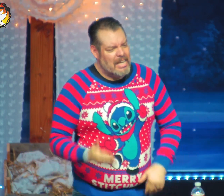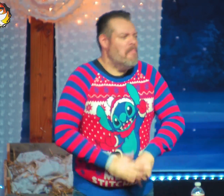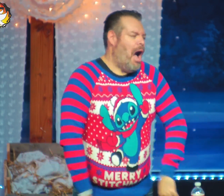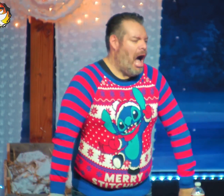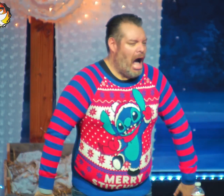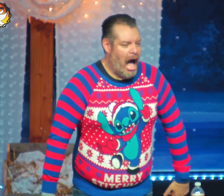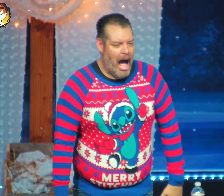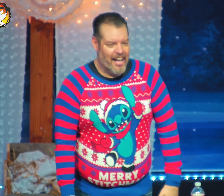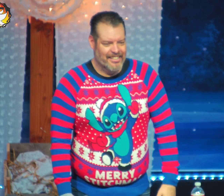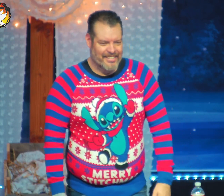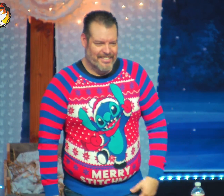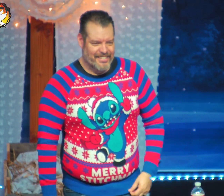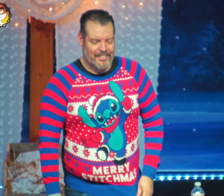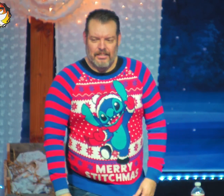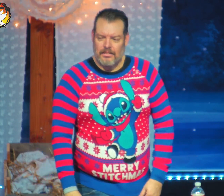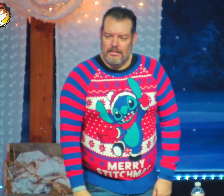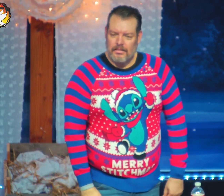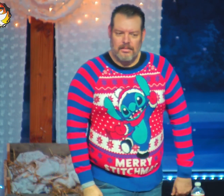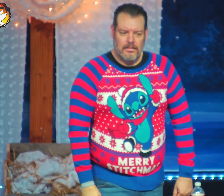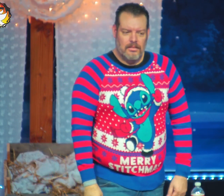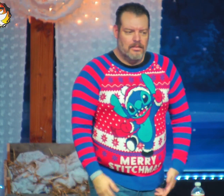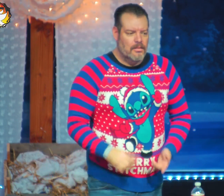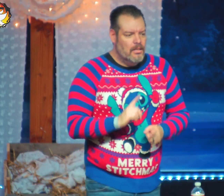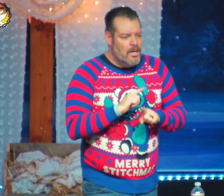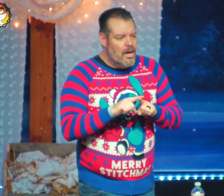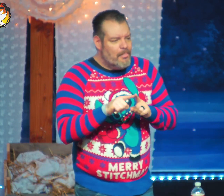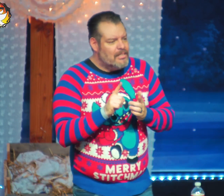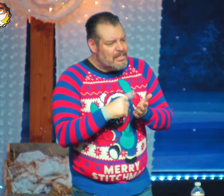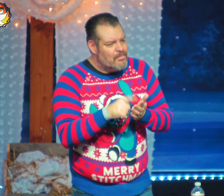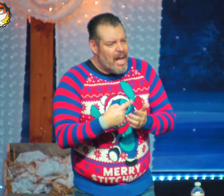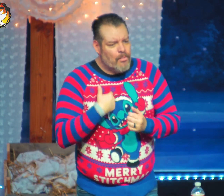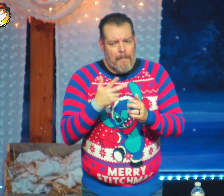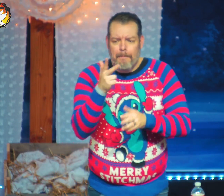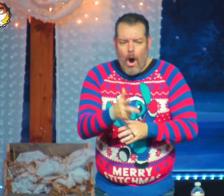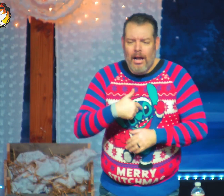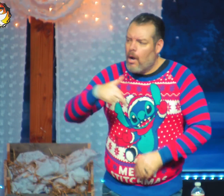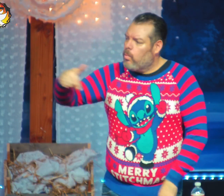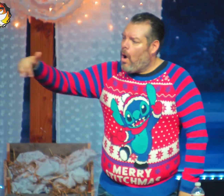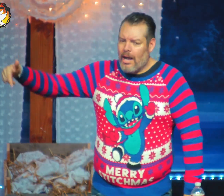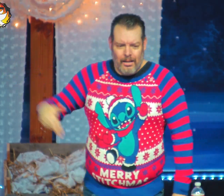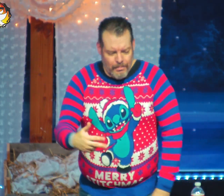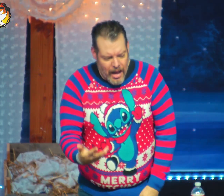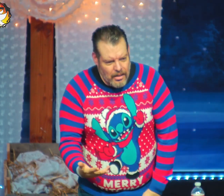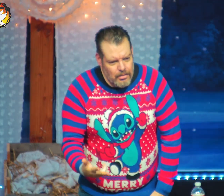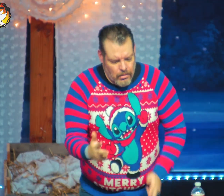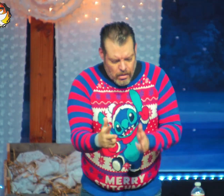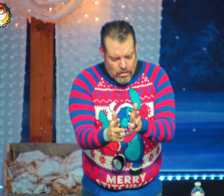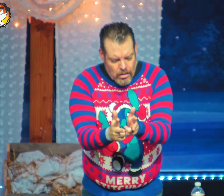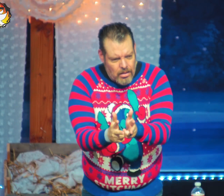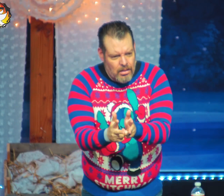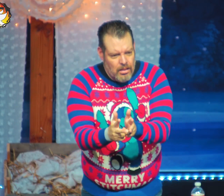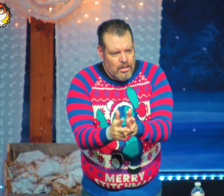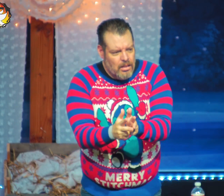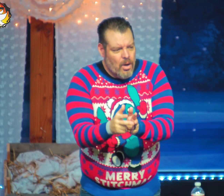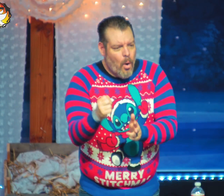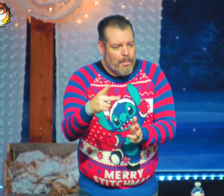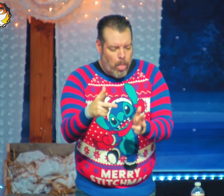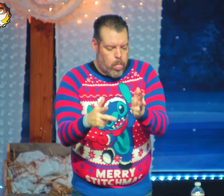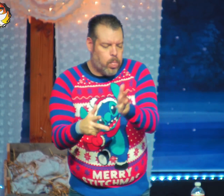Lizbeth, but she didn't flip me off. Sometimes I get close to her and she's like, hey, I can't get out when we're parking. But of